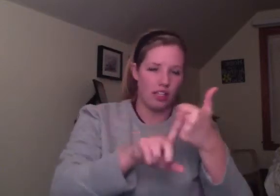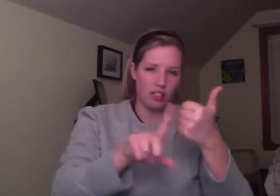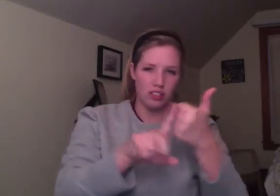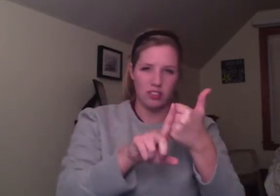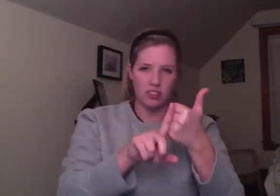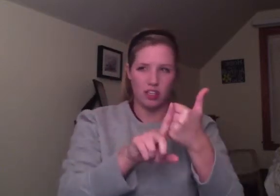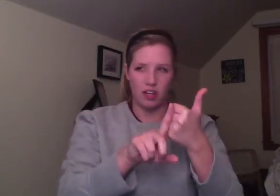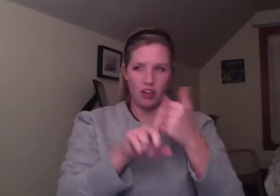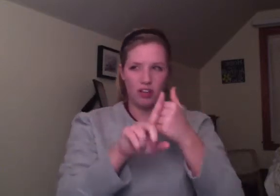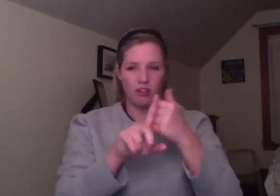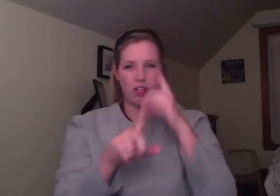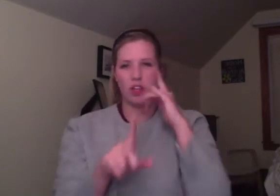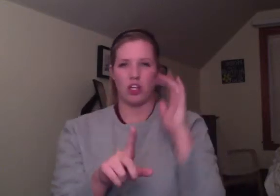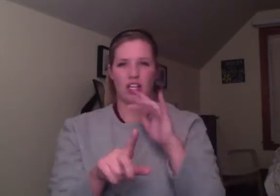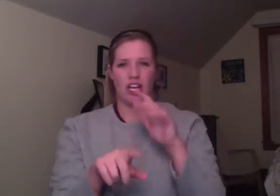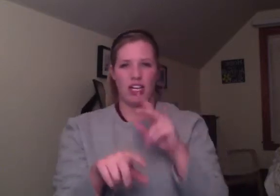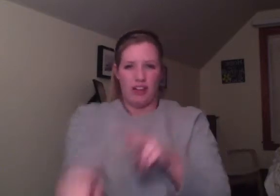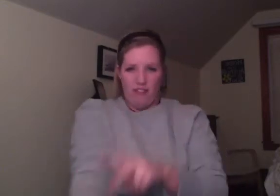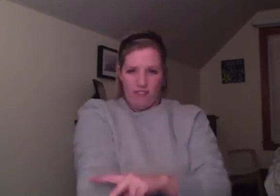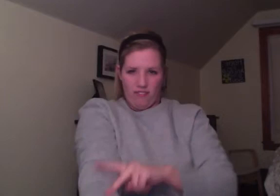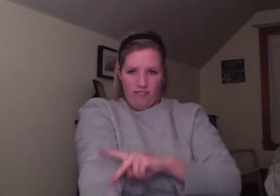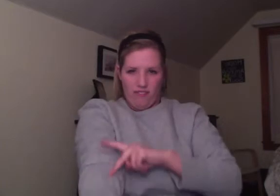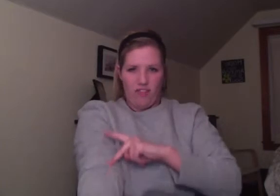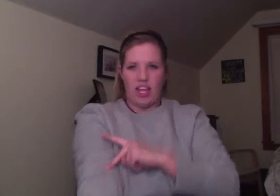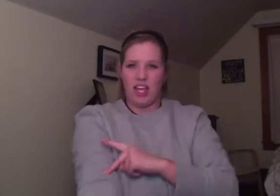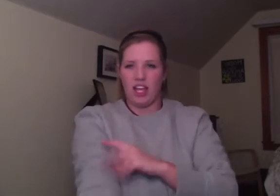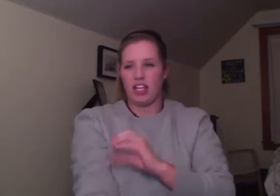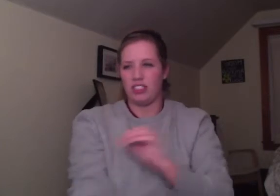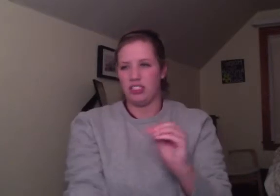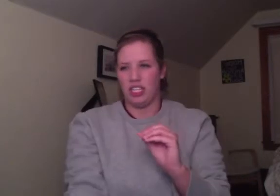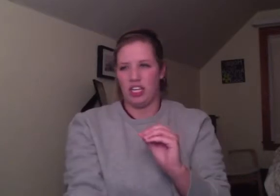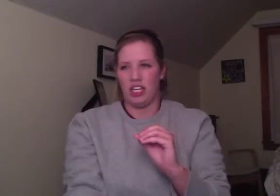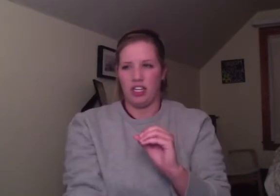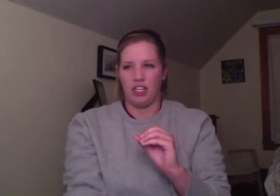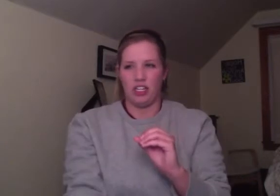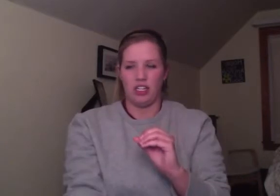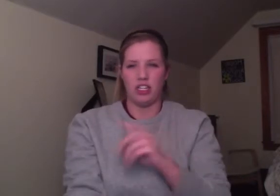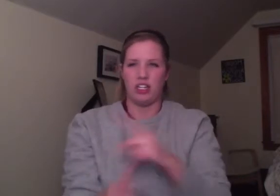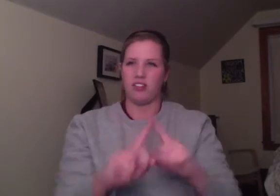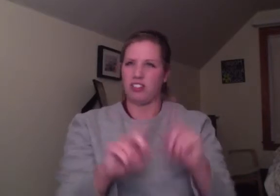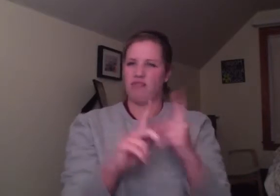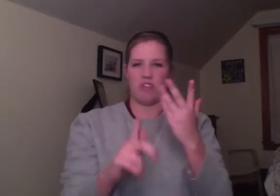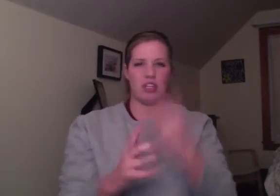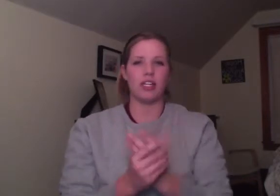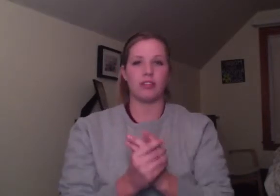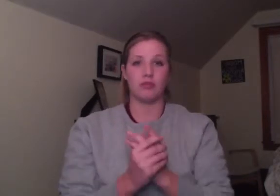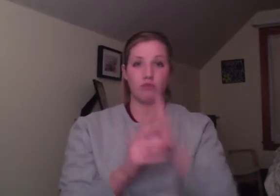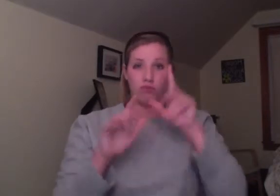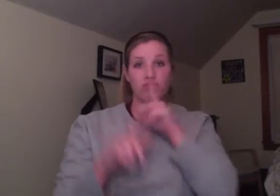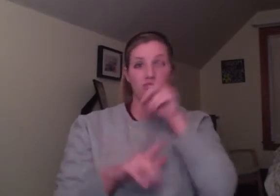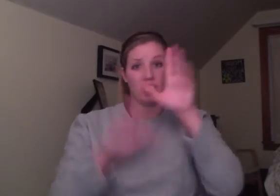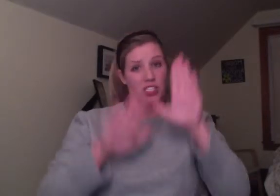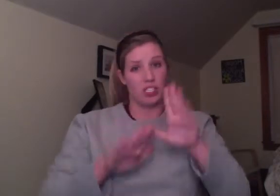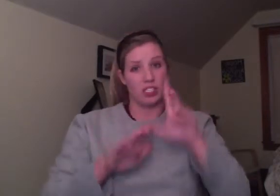like veins, and there's really amazing photographs that he took. He actually had some of those photographs published in a